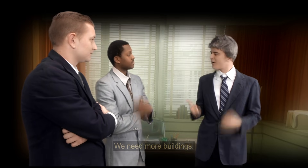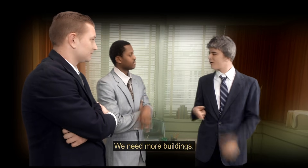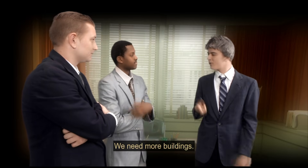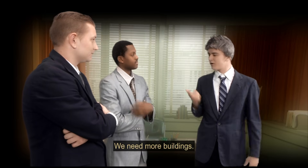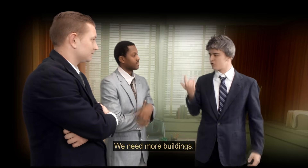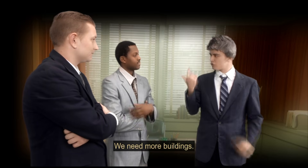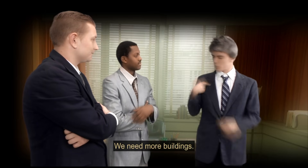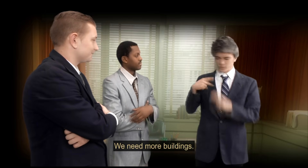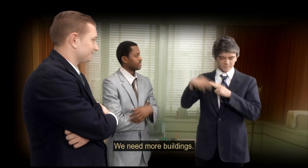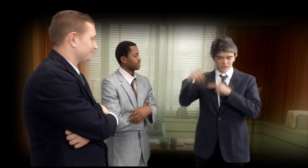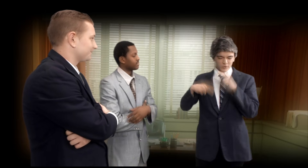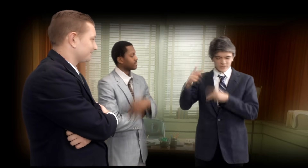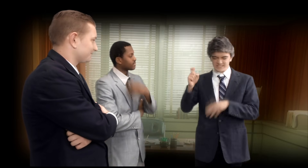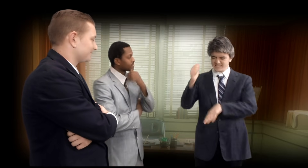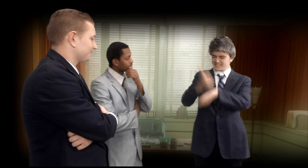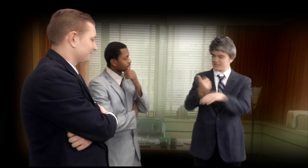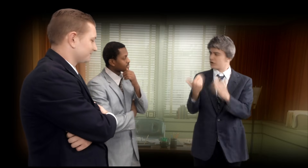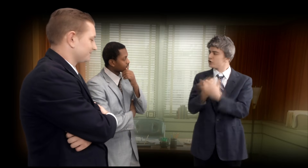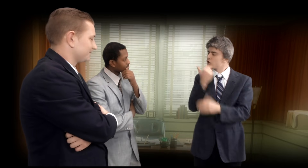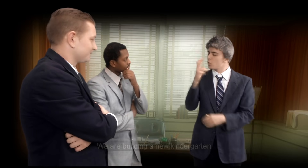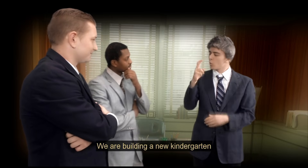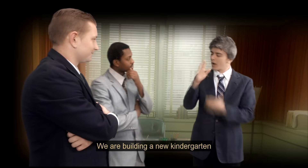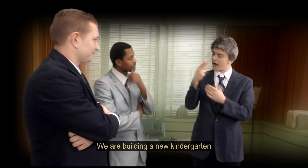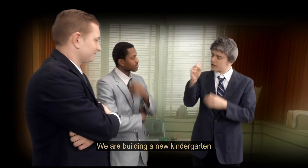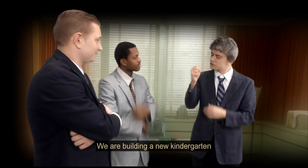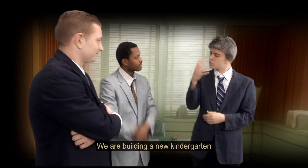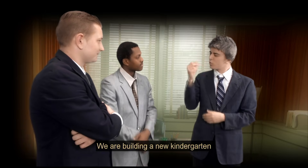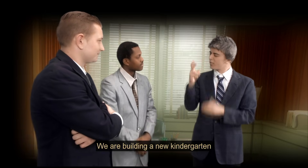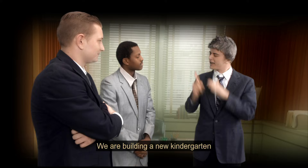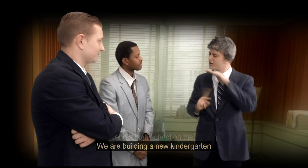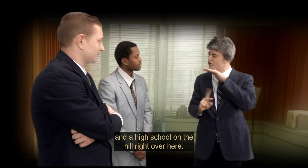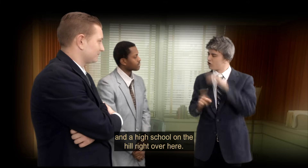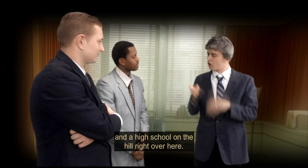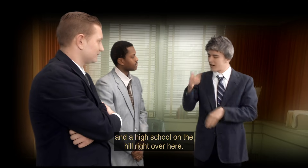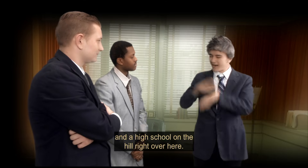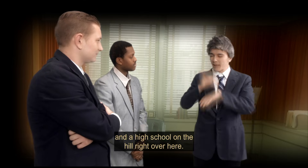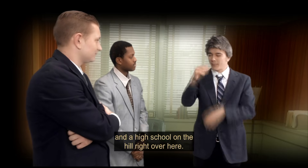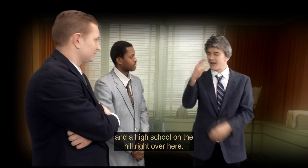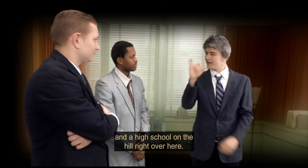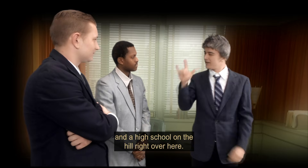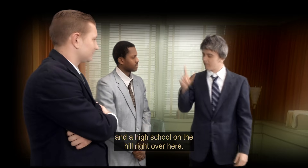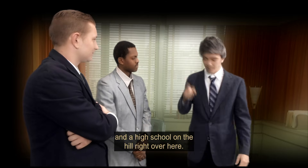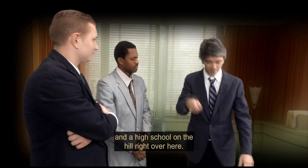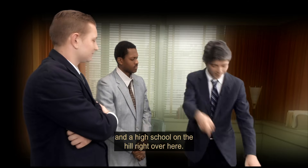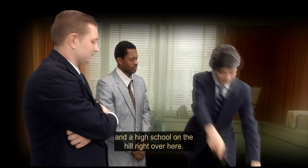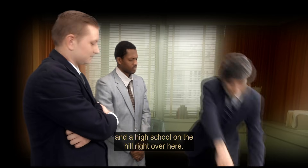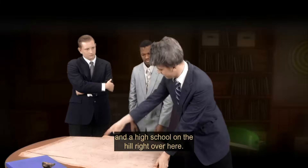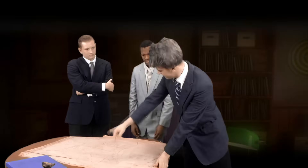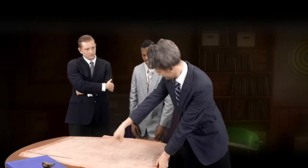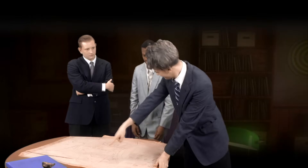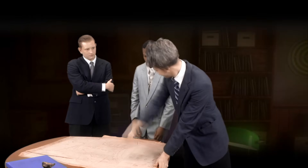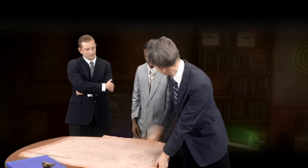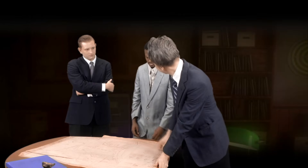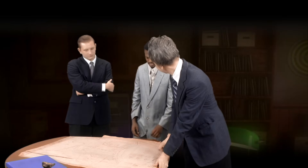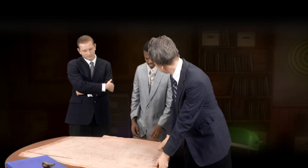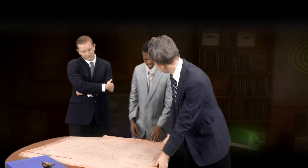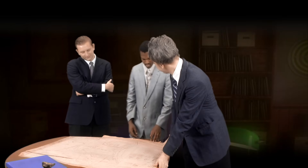We need more buildings. We're building a new kindergarten and high school on the hill right over here.